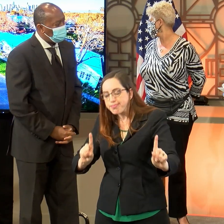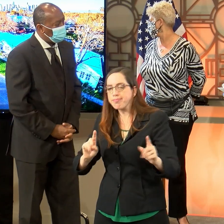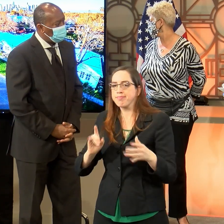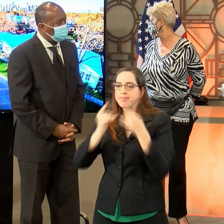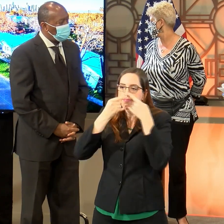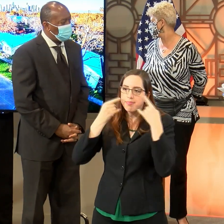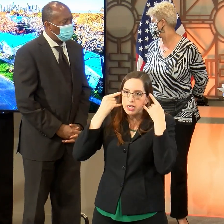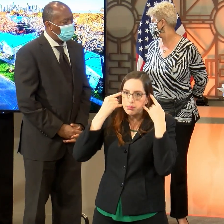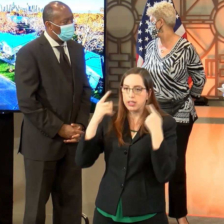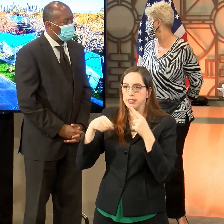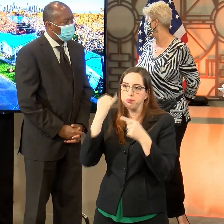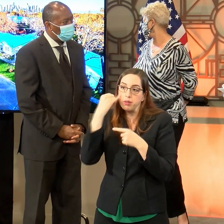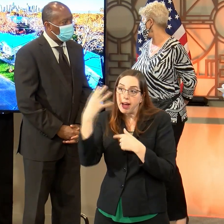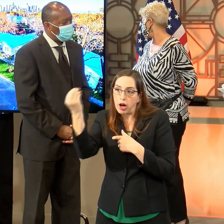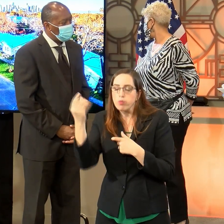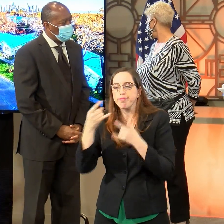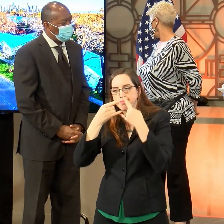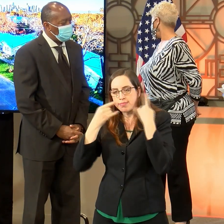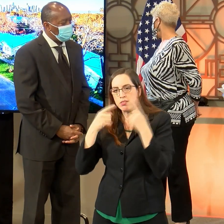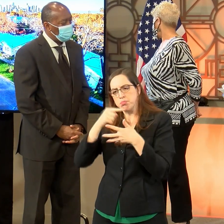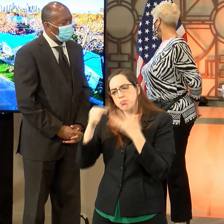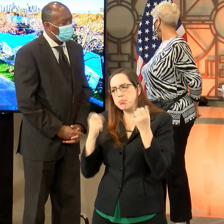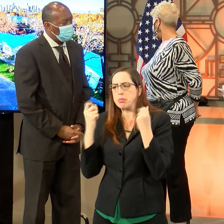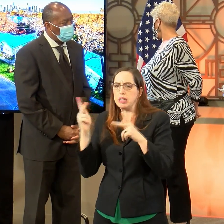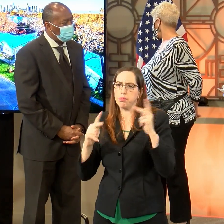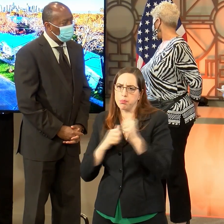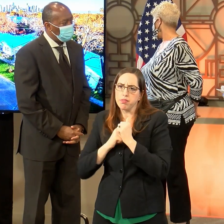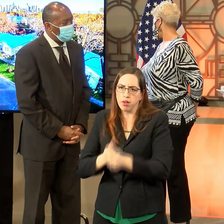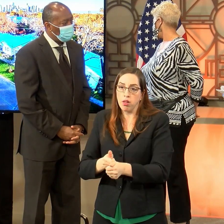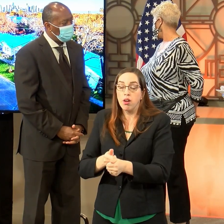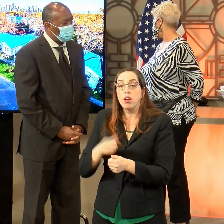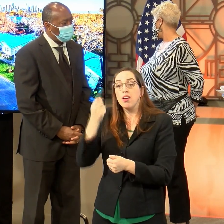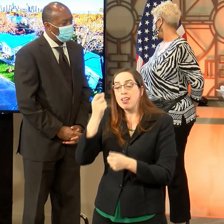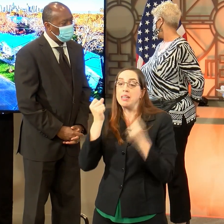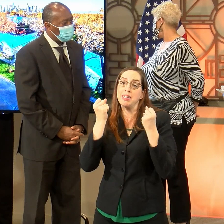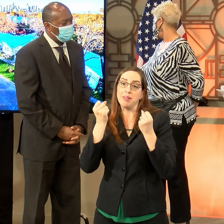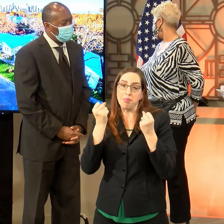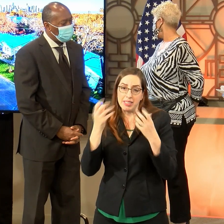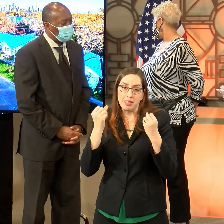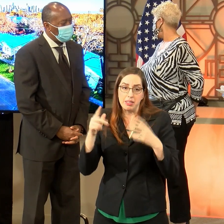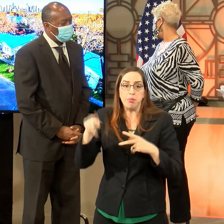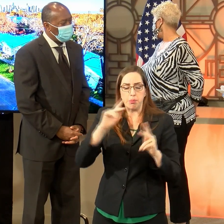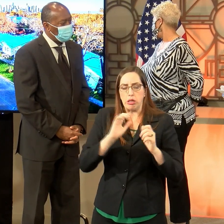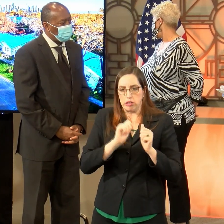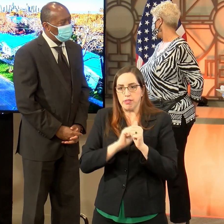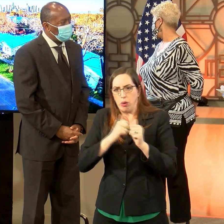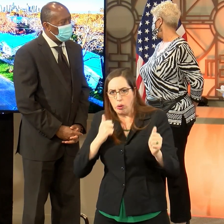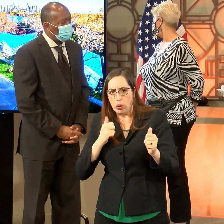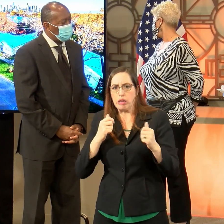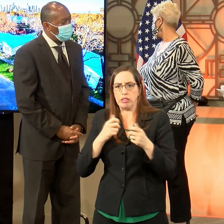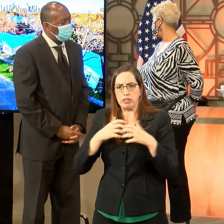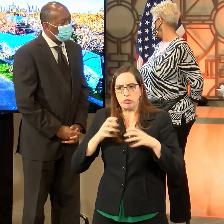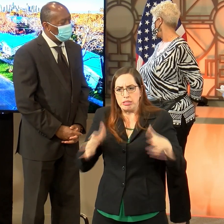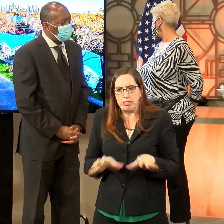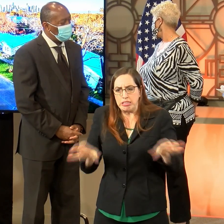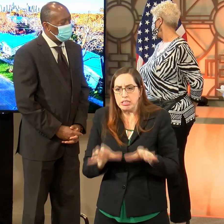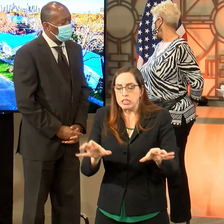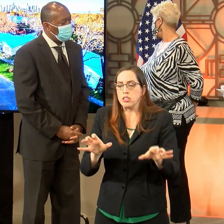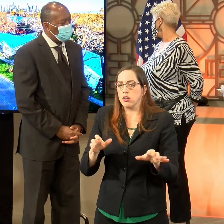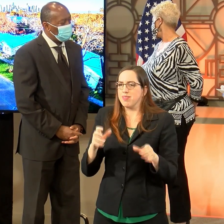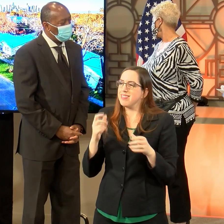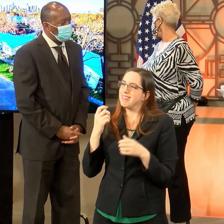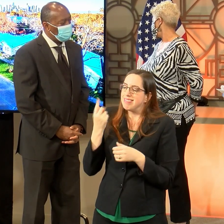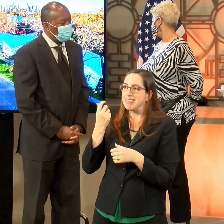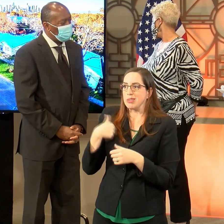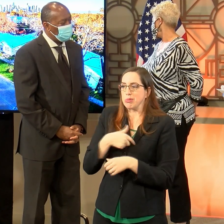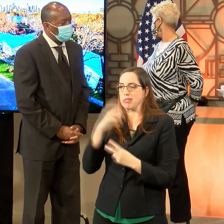wearing face masks in public spaces. While so many are doing what we can to avoid catching the virus, we still worry it's not enough to